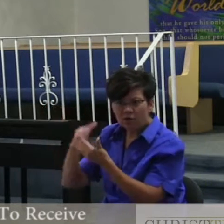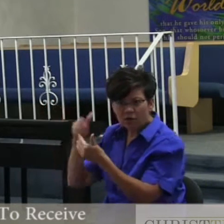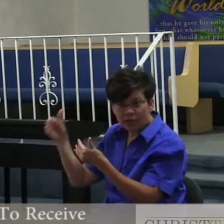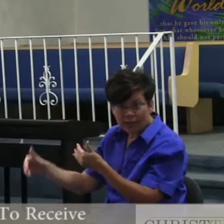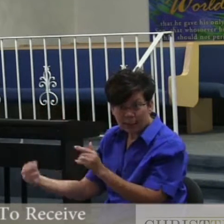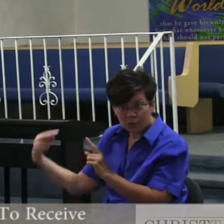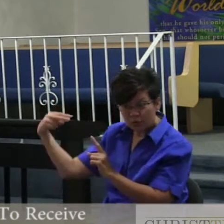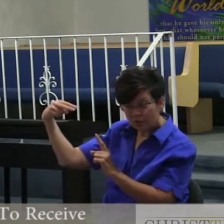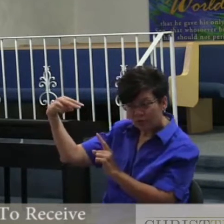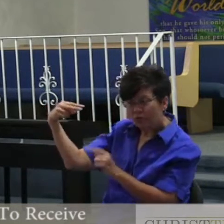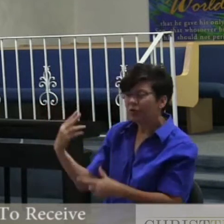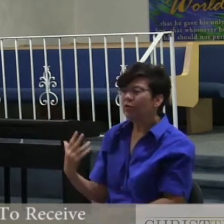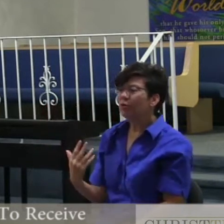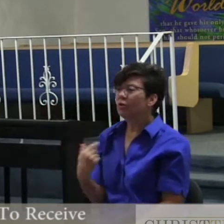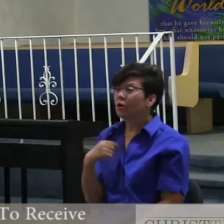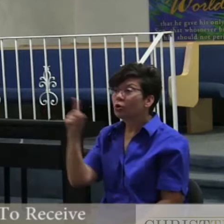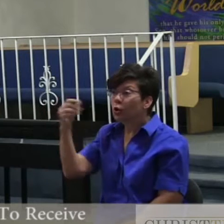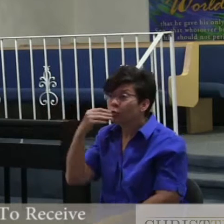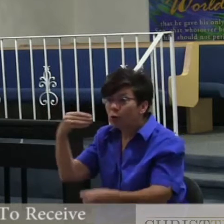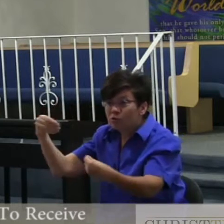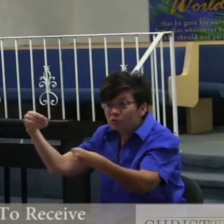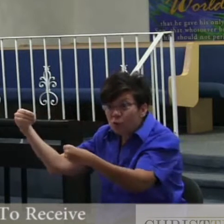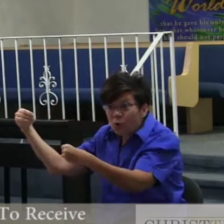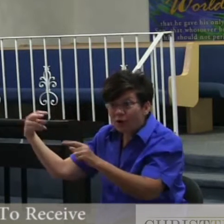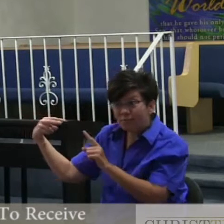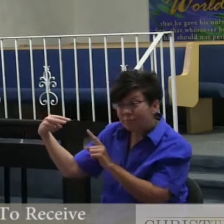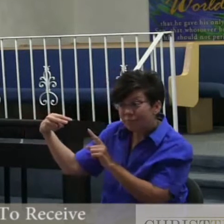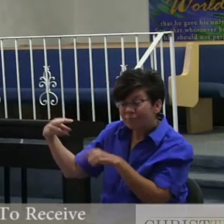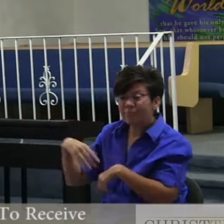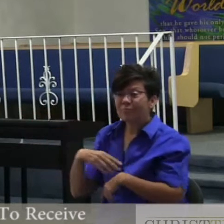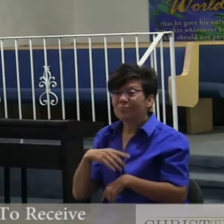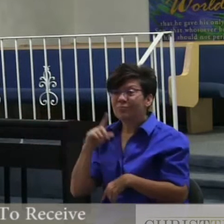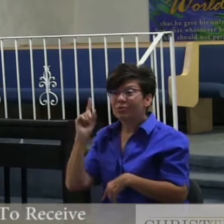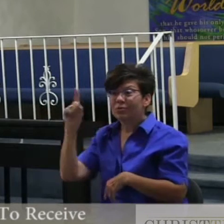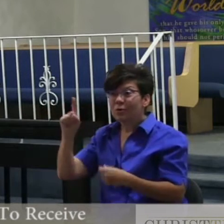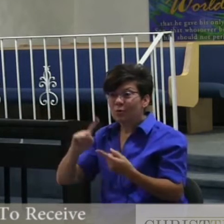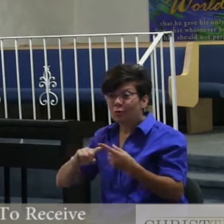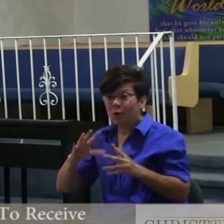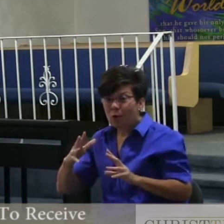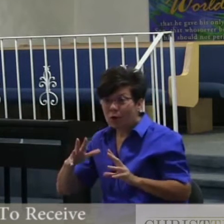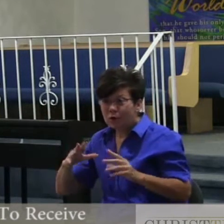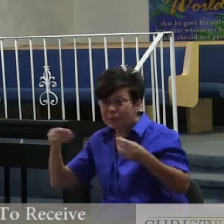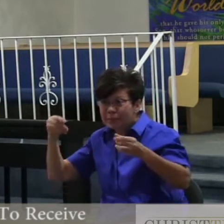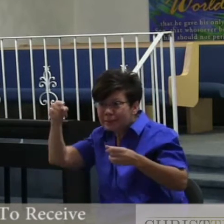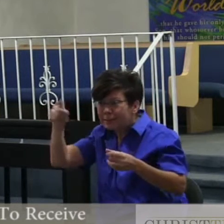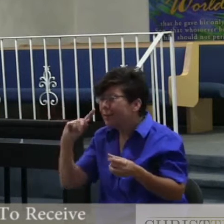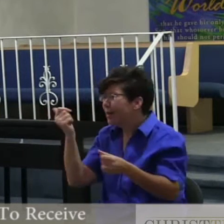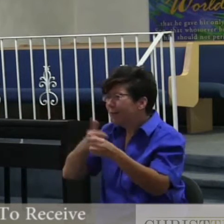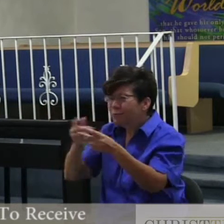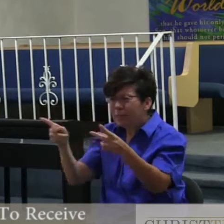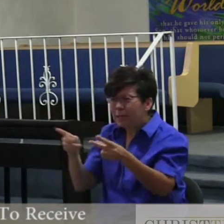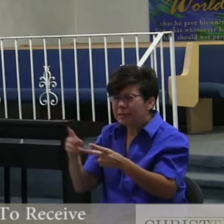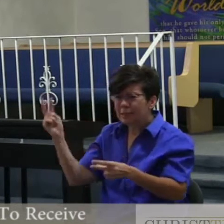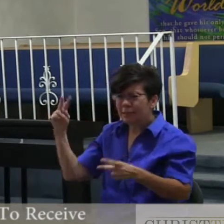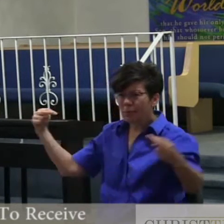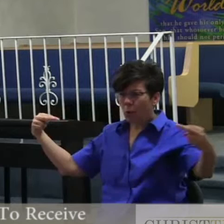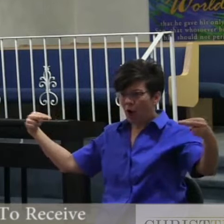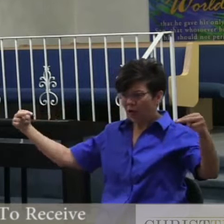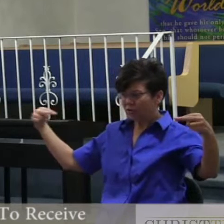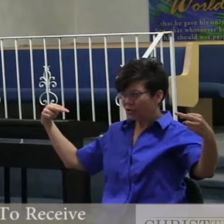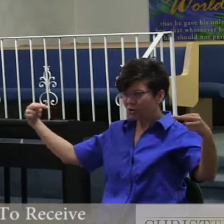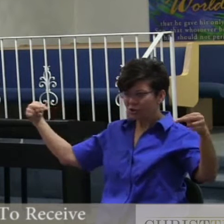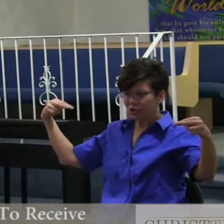neighbors, we go to the grocery store, go to the laundromat, everywhere you go. People